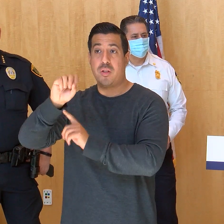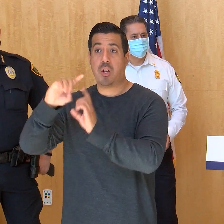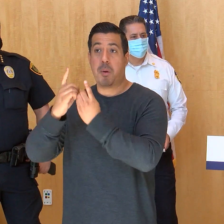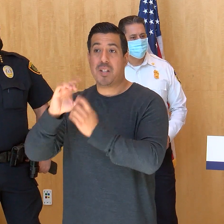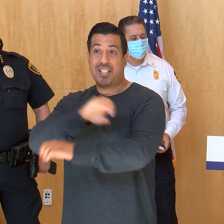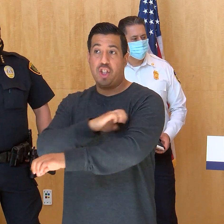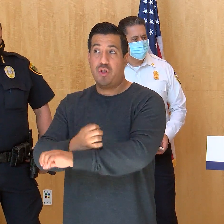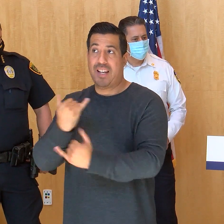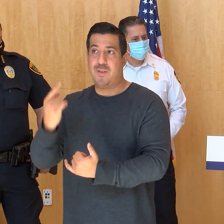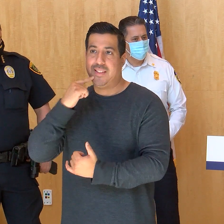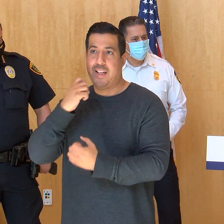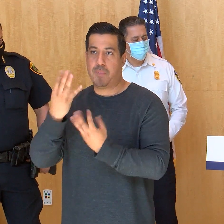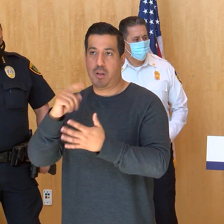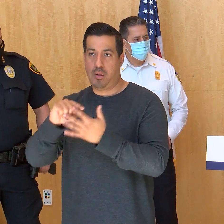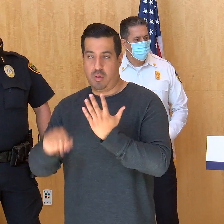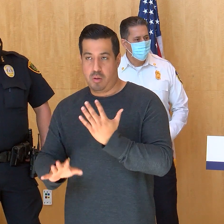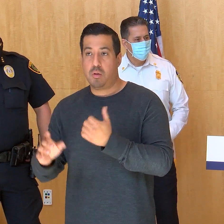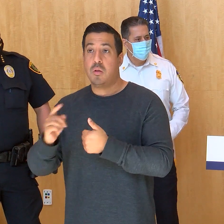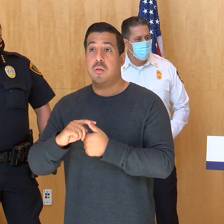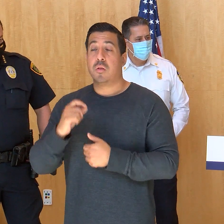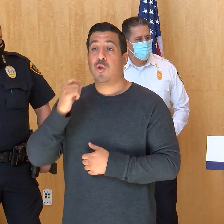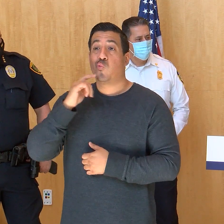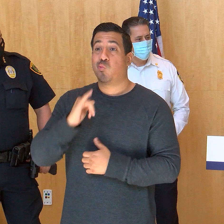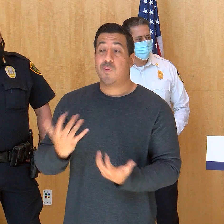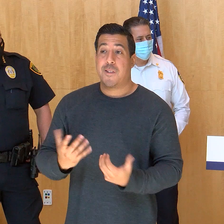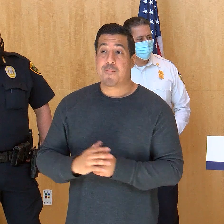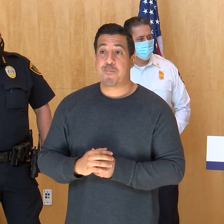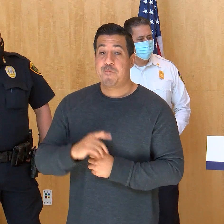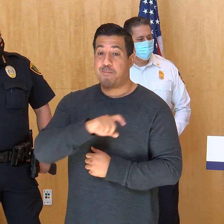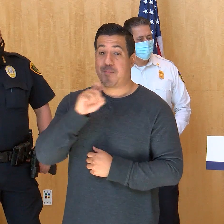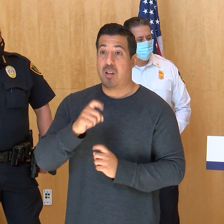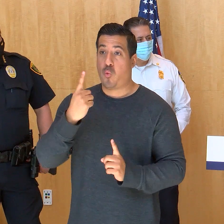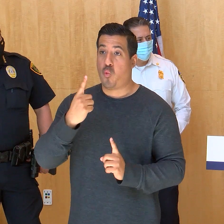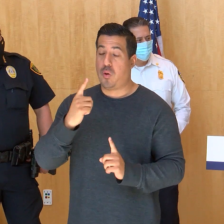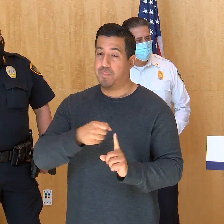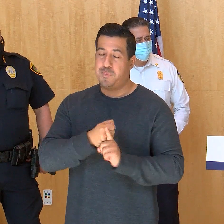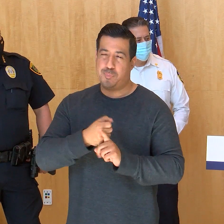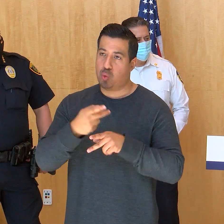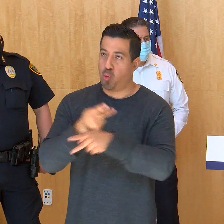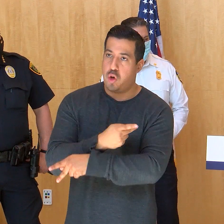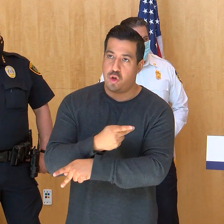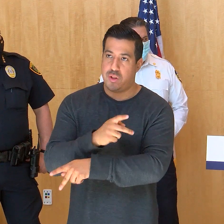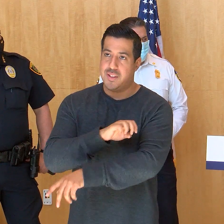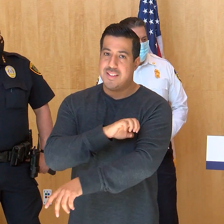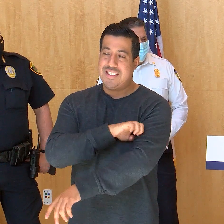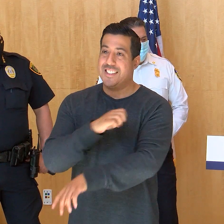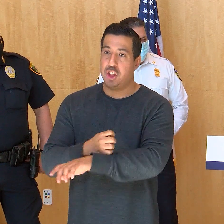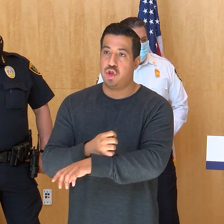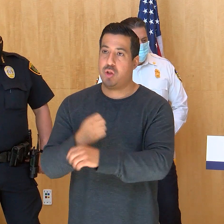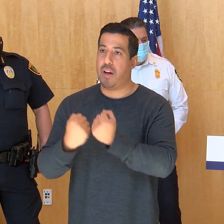has said several things. Unfortunately, Texas has one of the worst energy